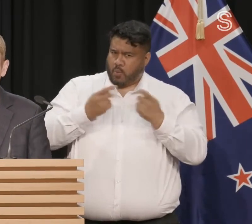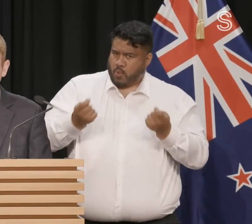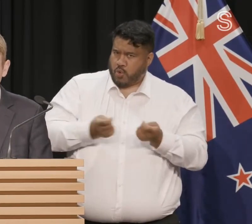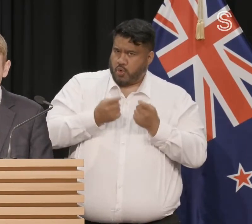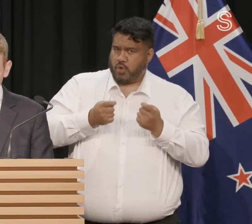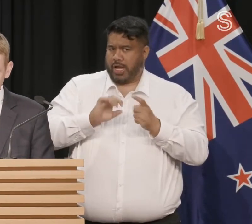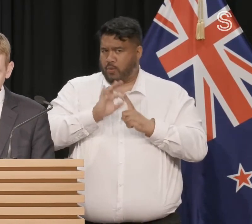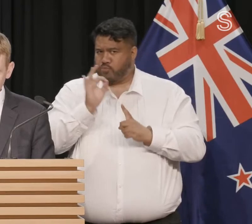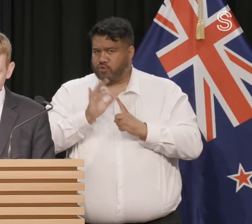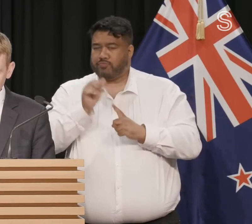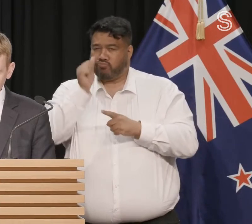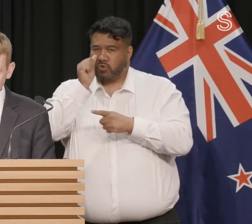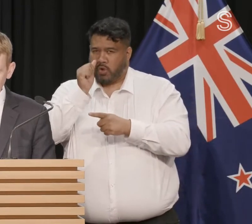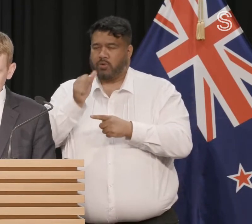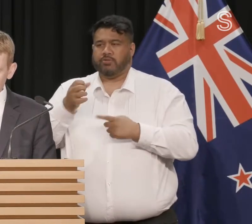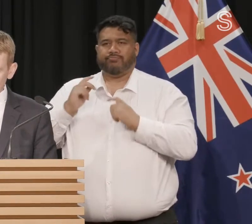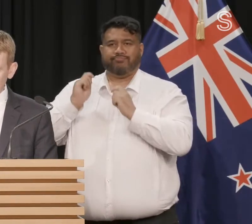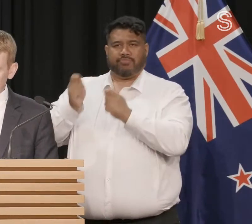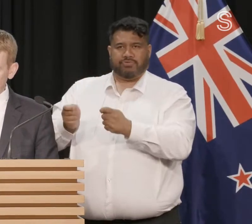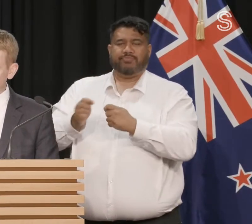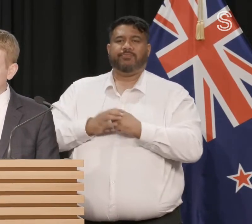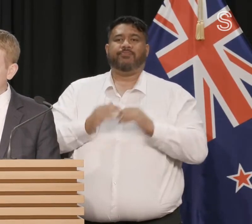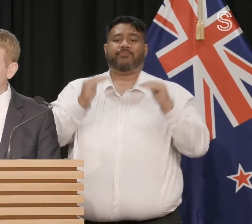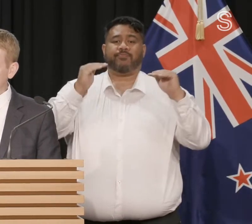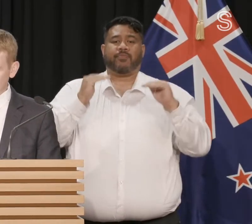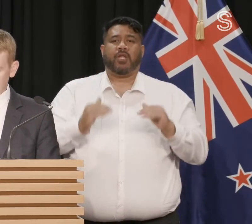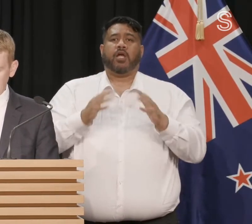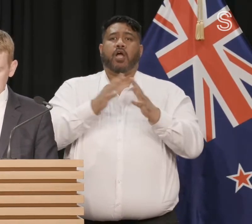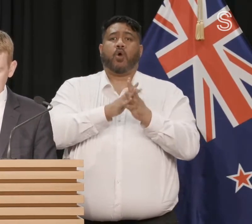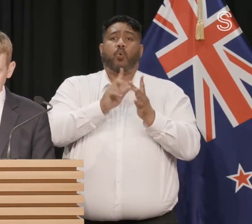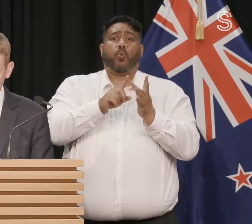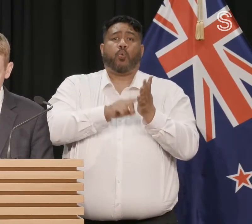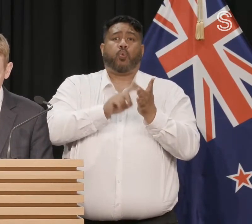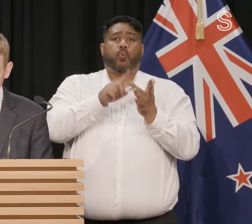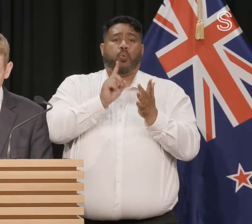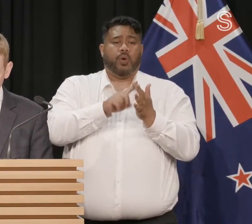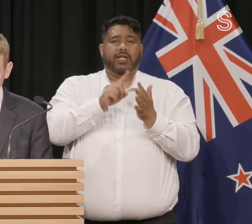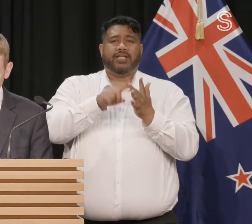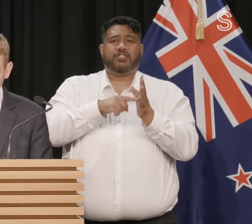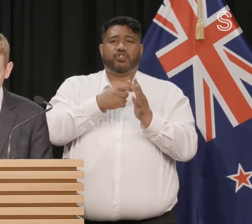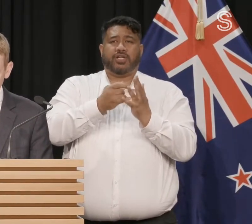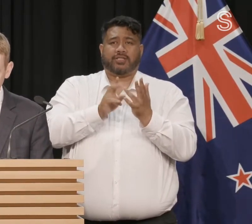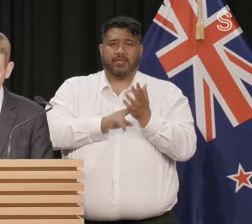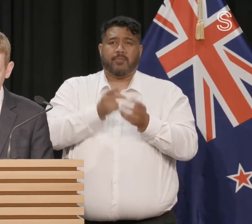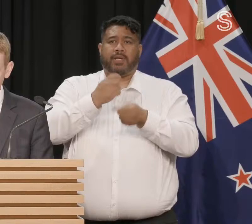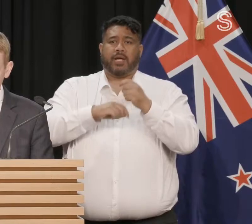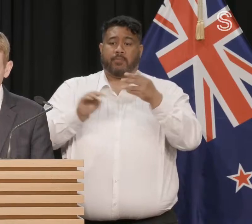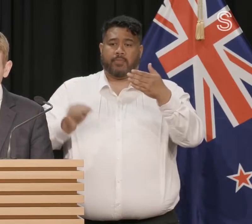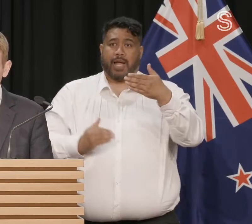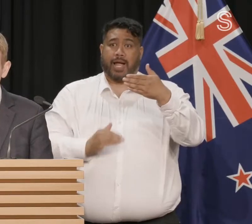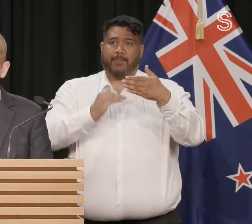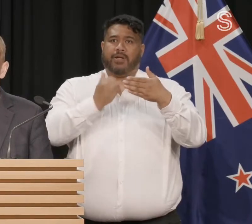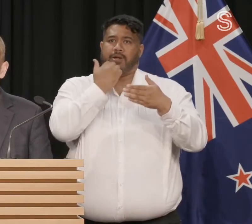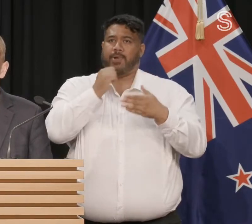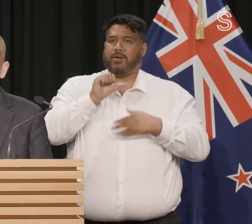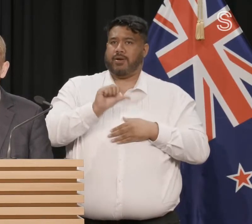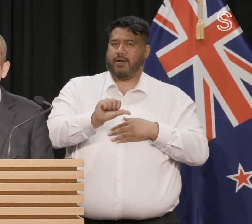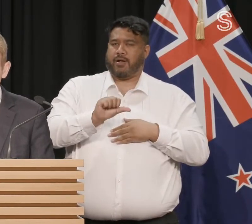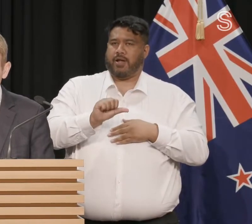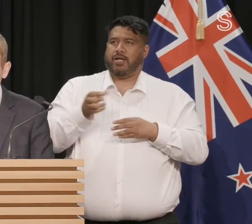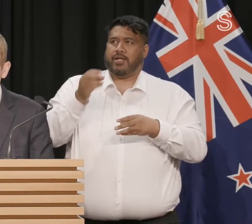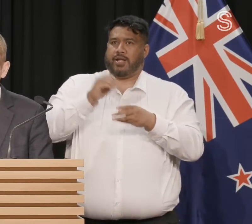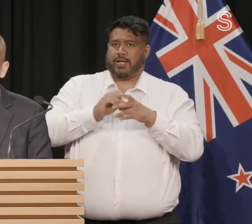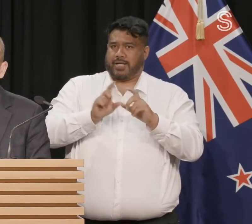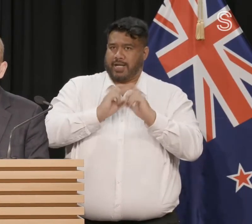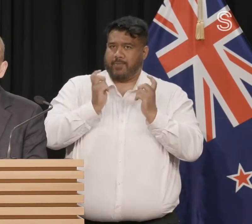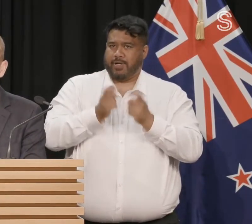improved. Willie Jackson moves up to number 9, retaining his existing portfolios and picking up an Associate Minister for